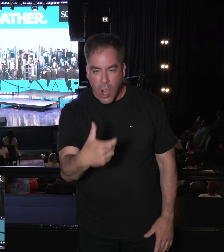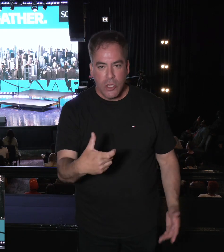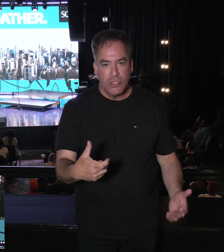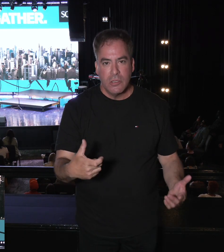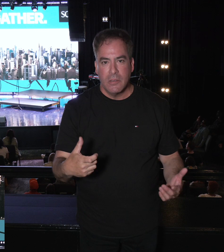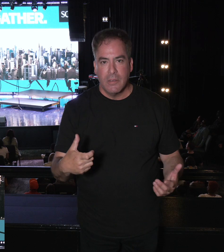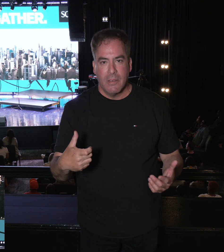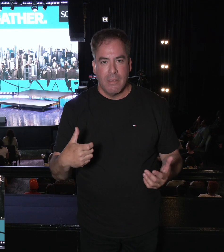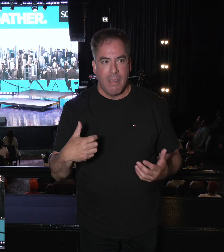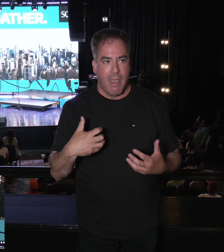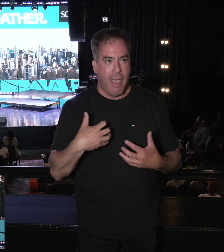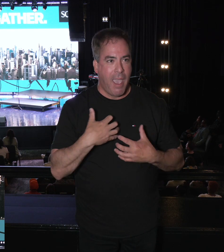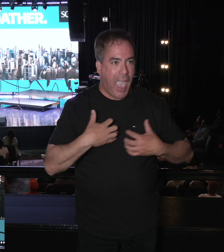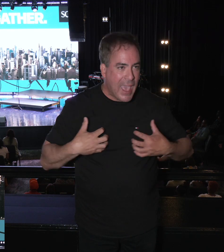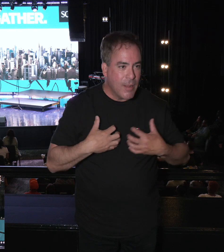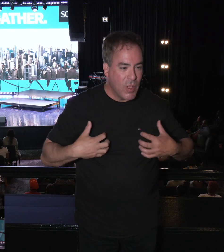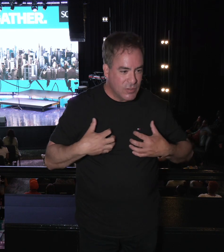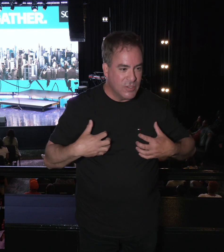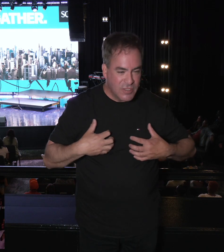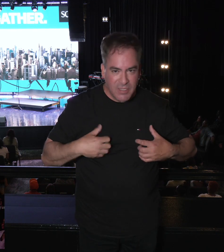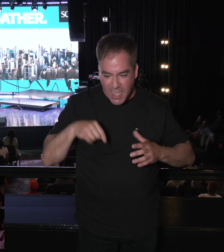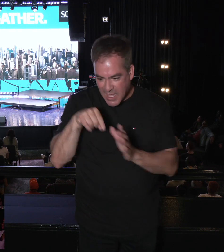animals kill animals.